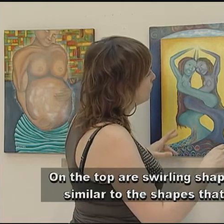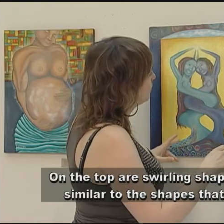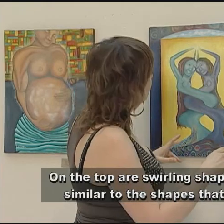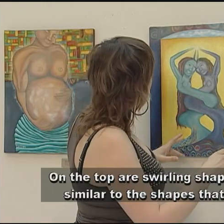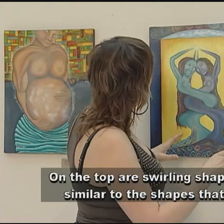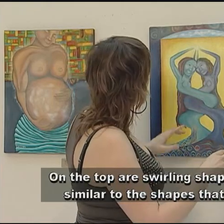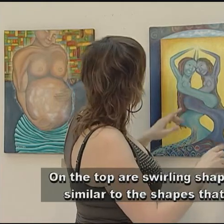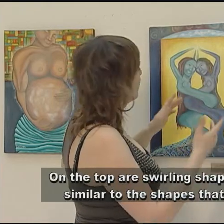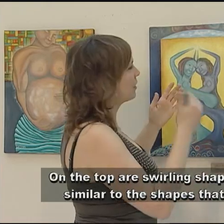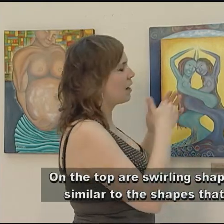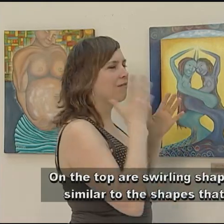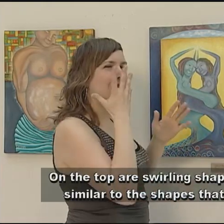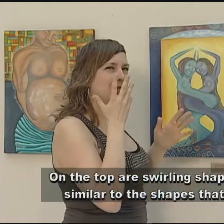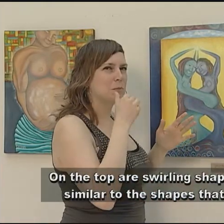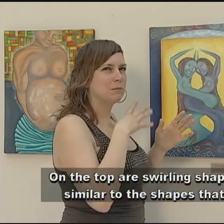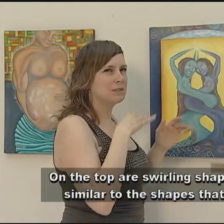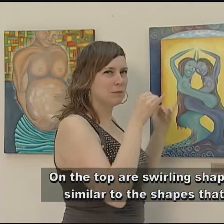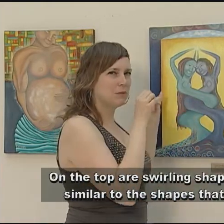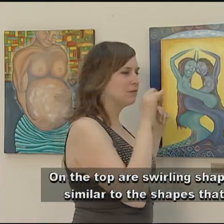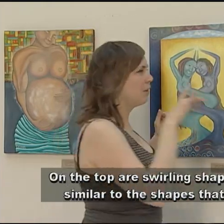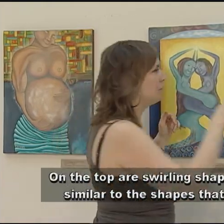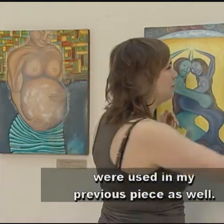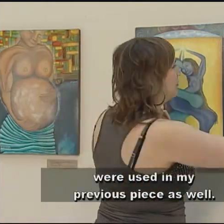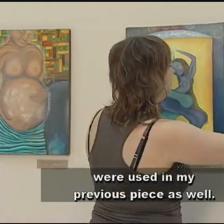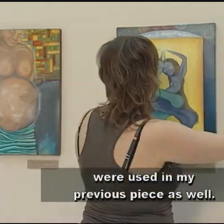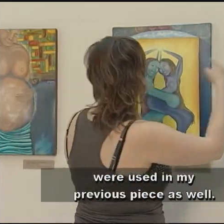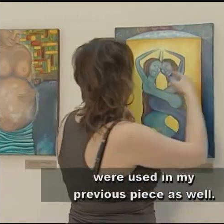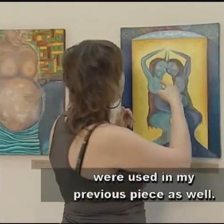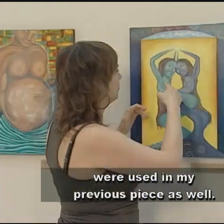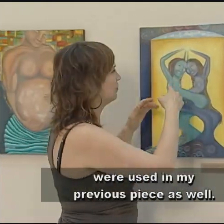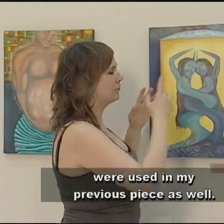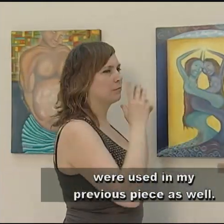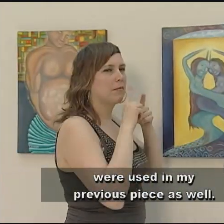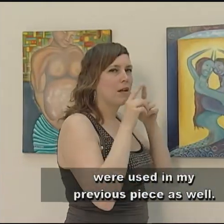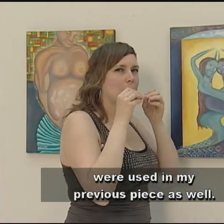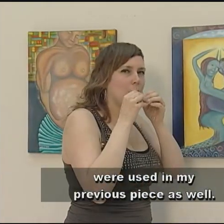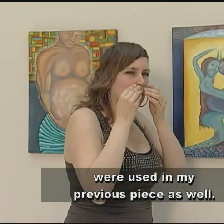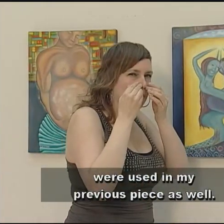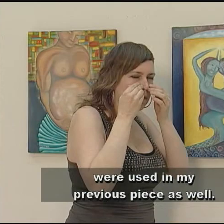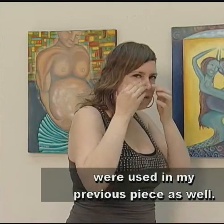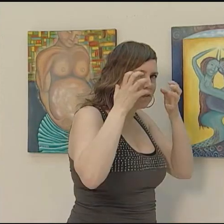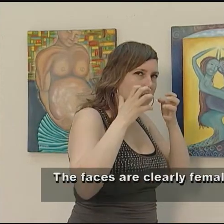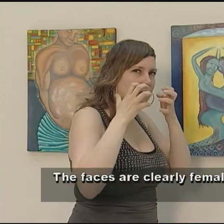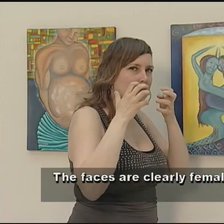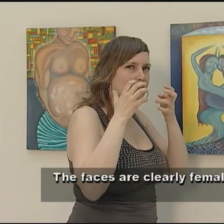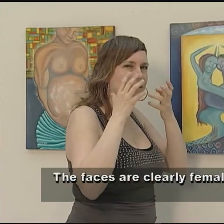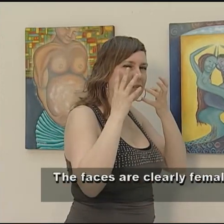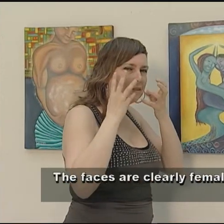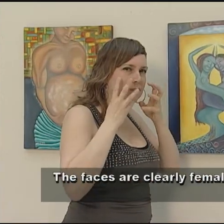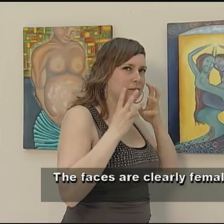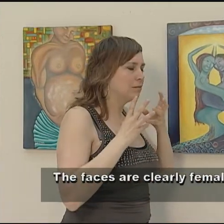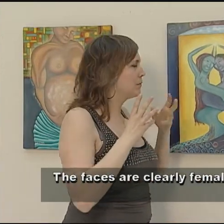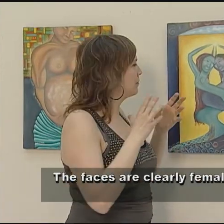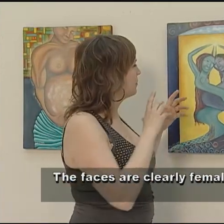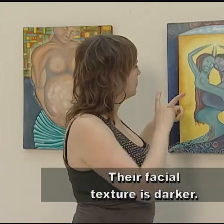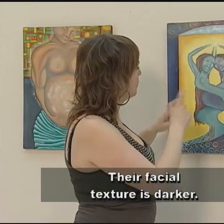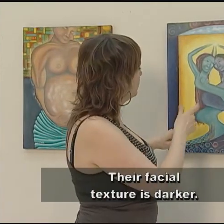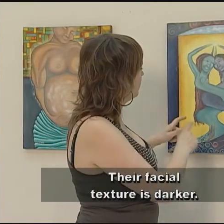On the top are swirling shapes similar to the shapes that were used in my previous piece as well. The faces are clearly female. Their